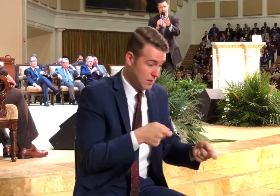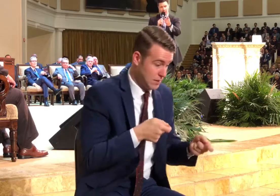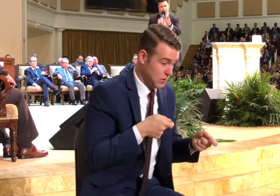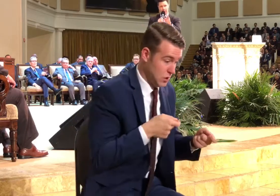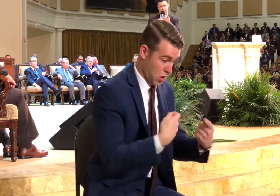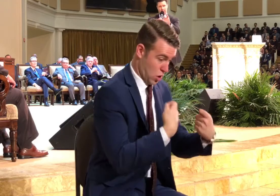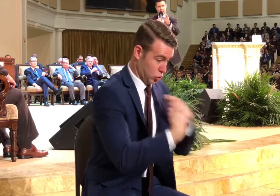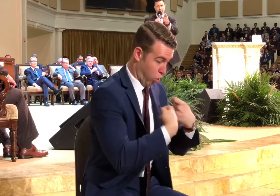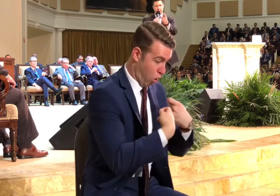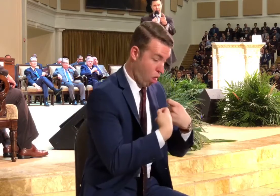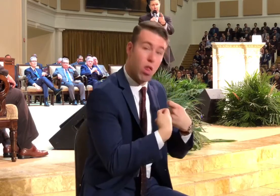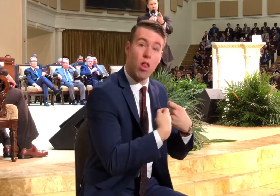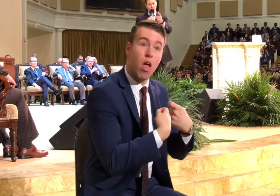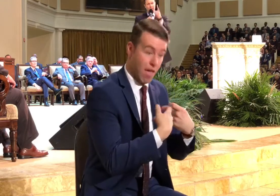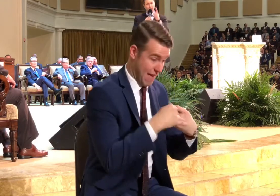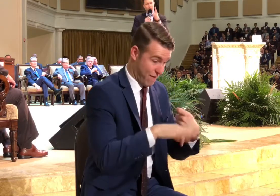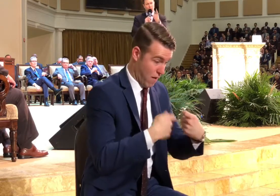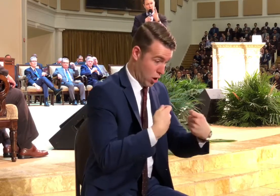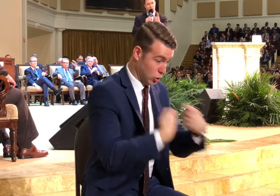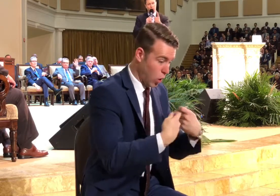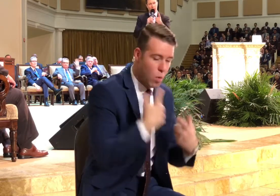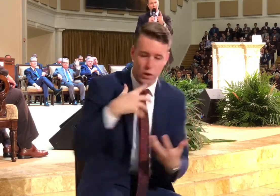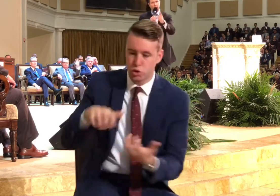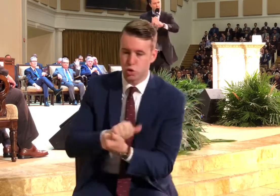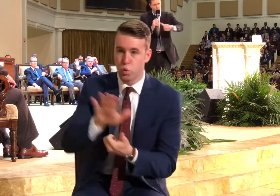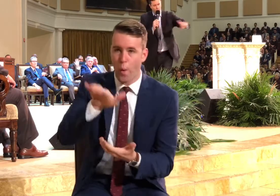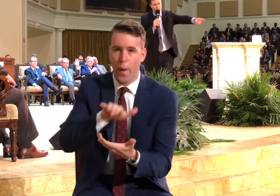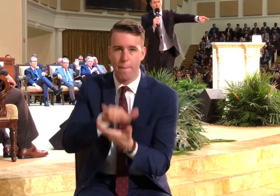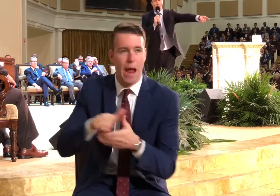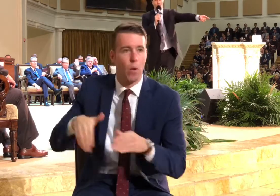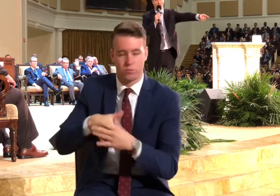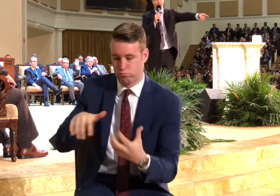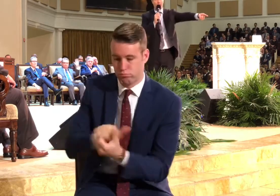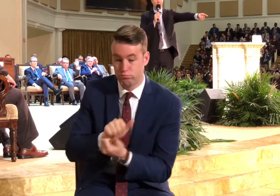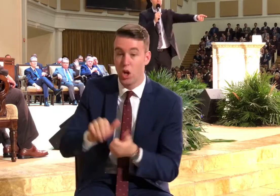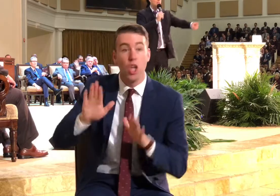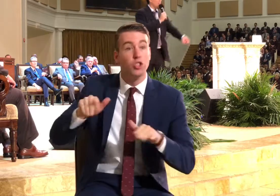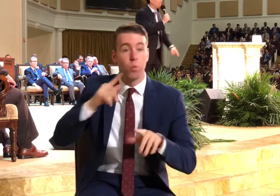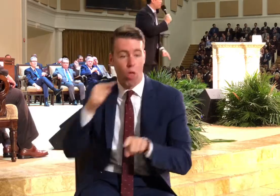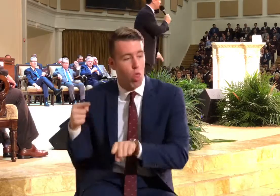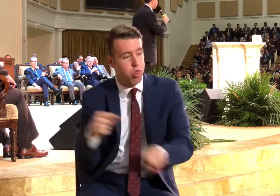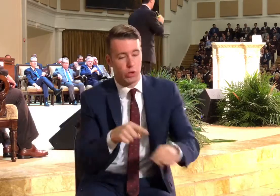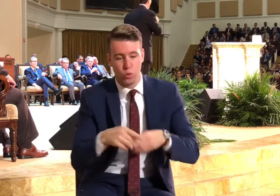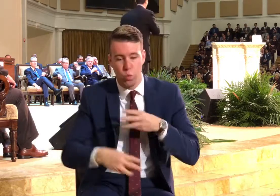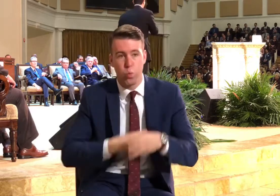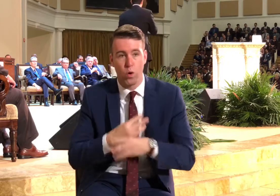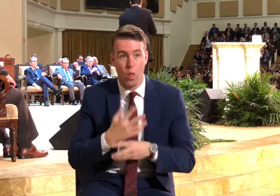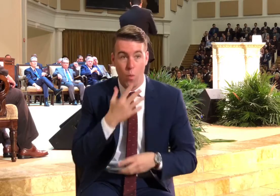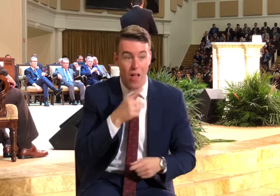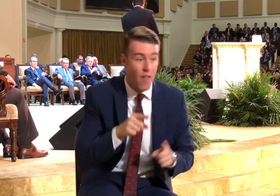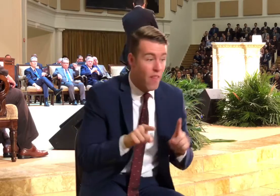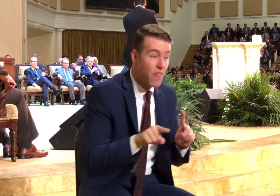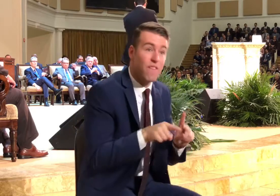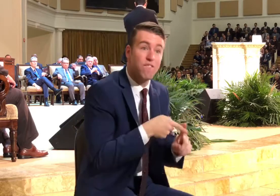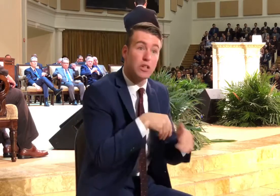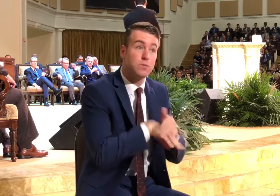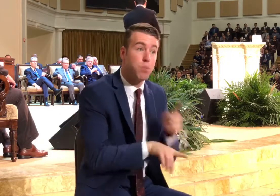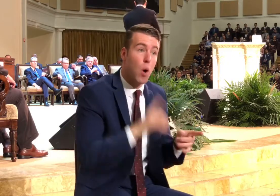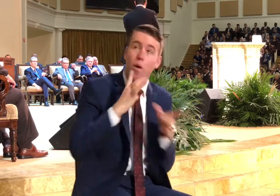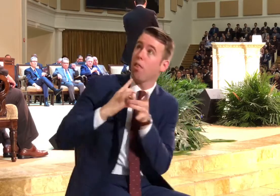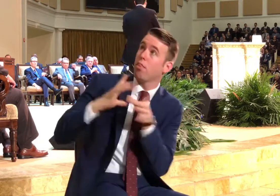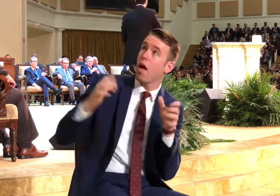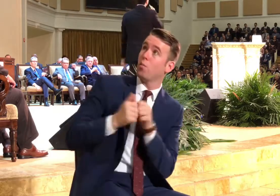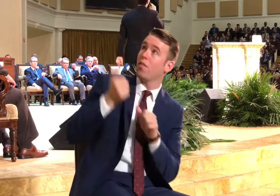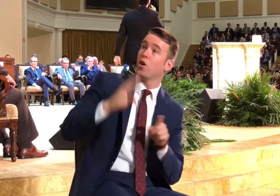your marriage. It will take your children towards the world. The firstborn will lose out with